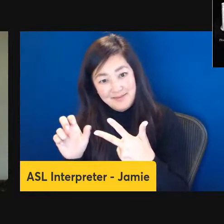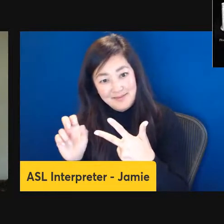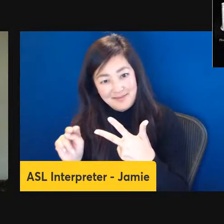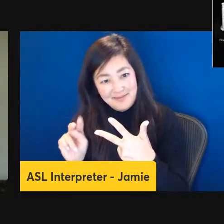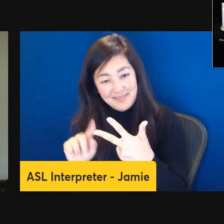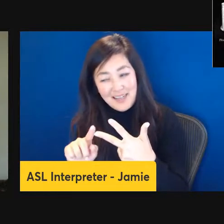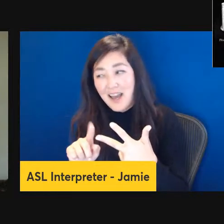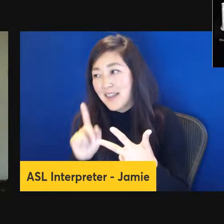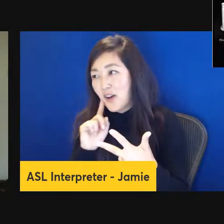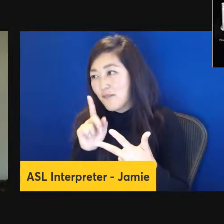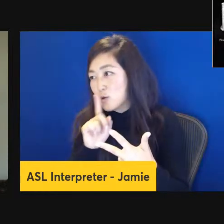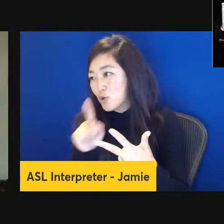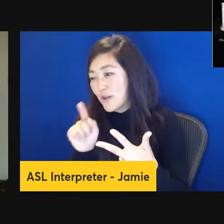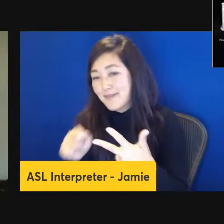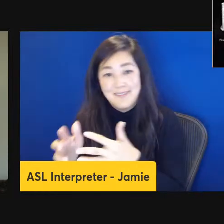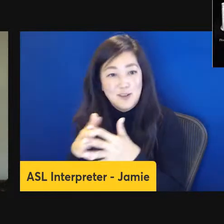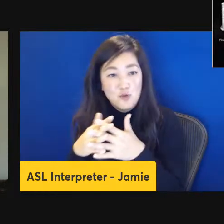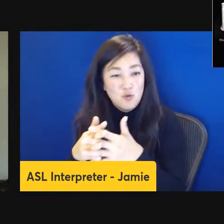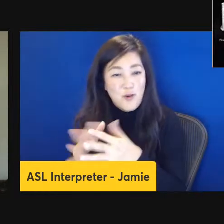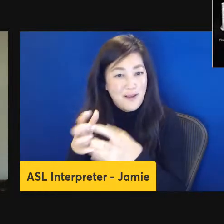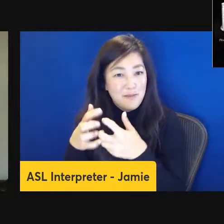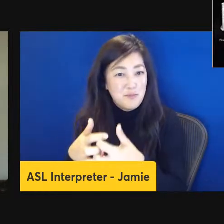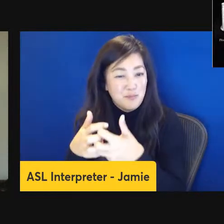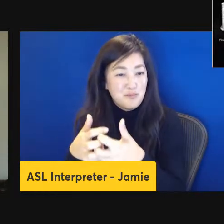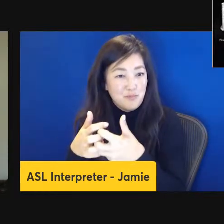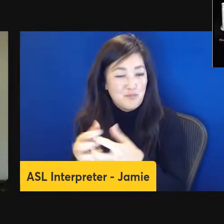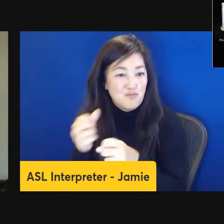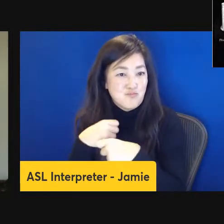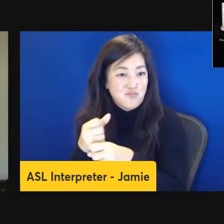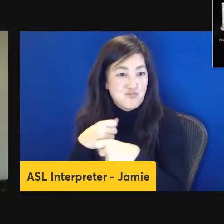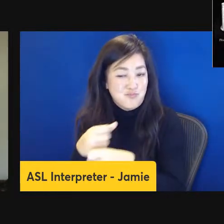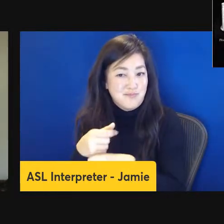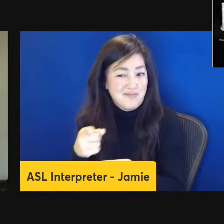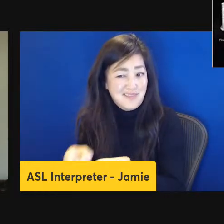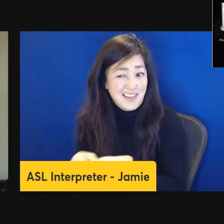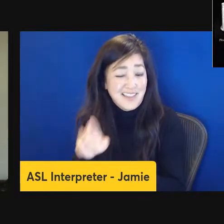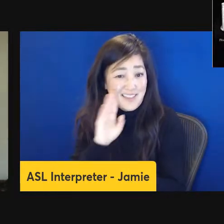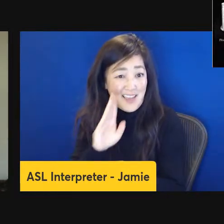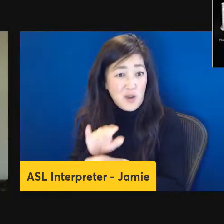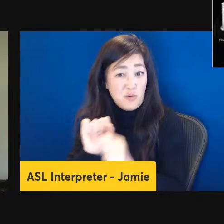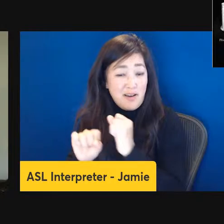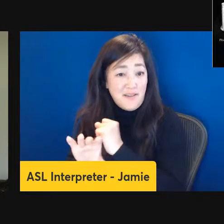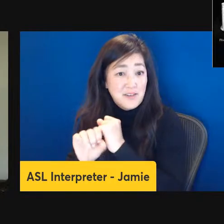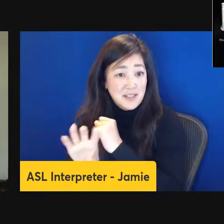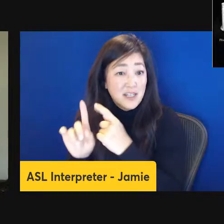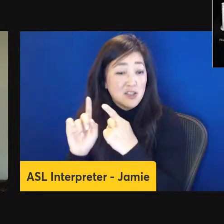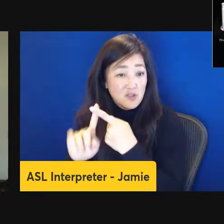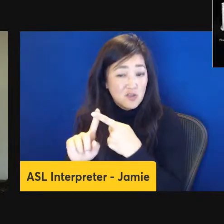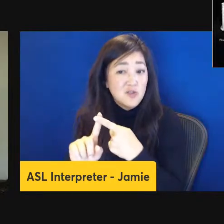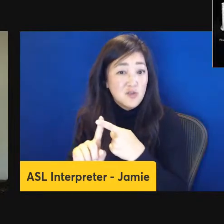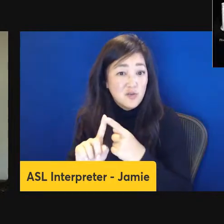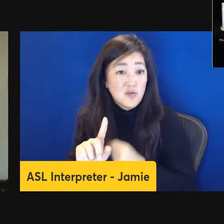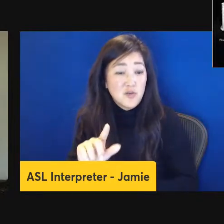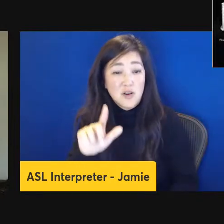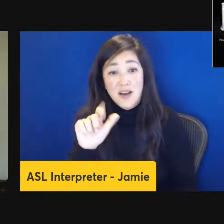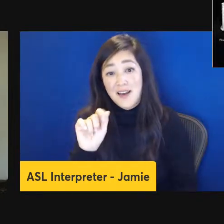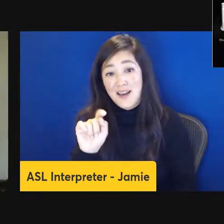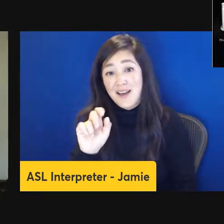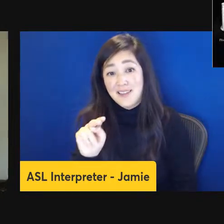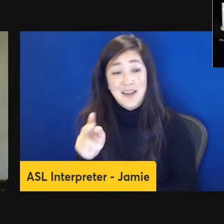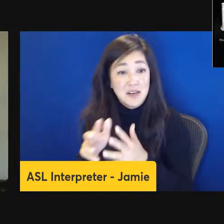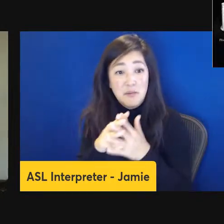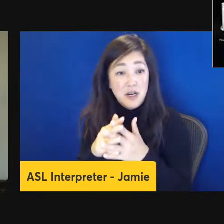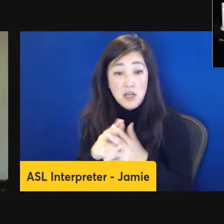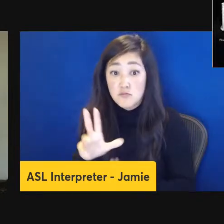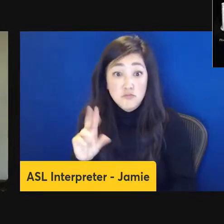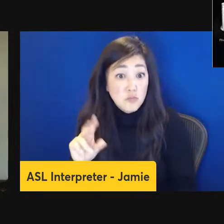US manufacturer, and they're going to market the spirometer to the US, to the Latin America. As it turned out, it